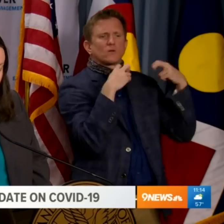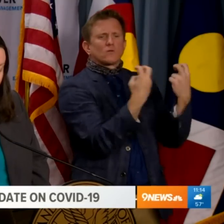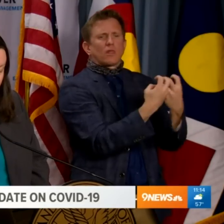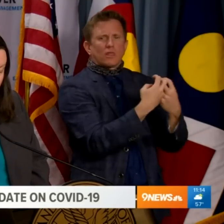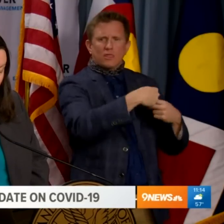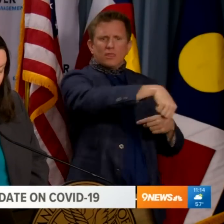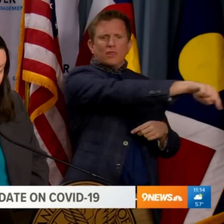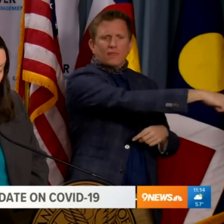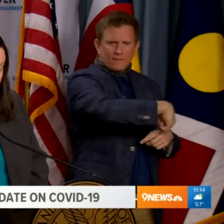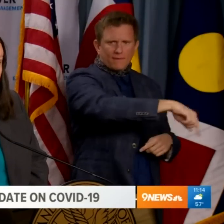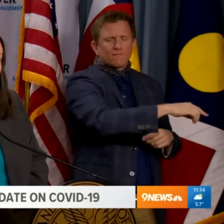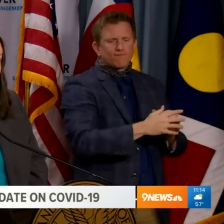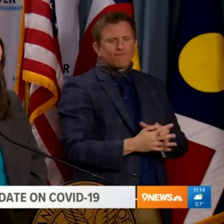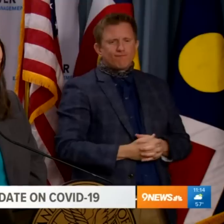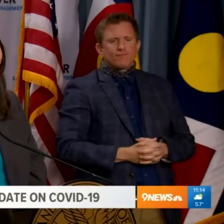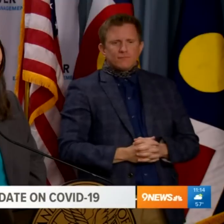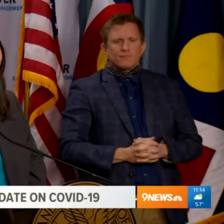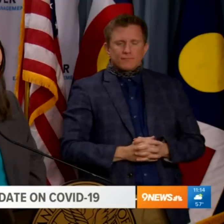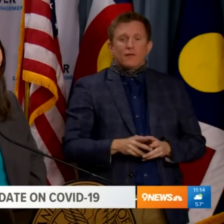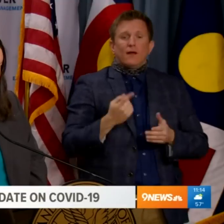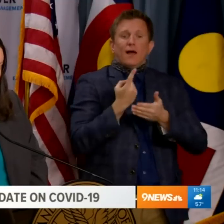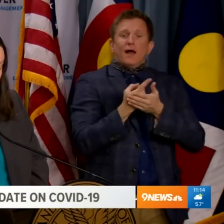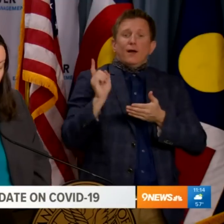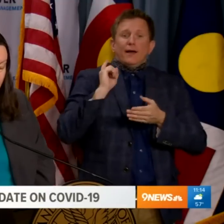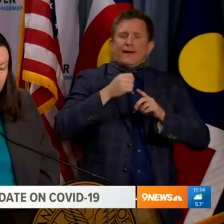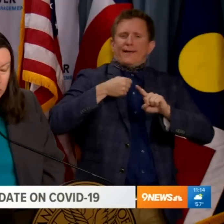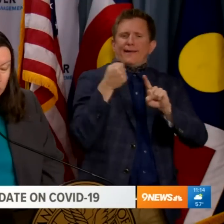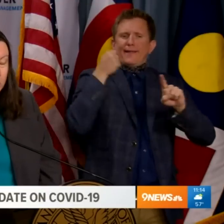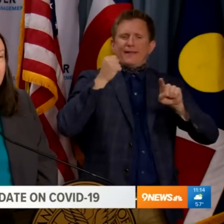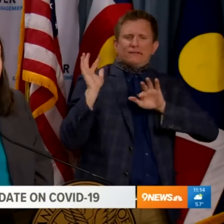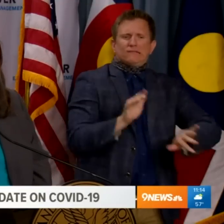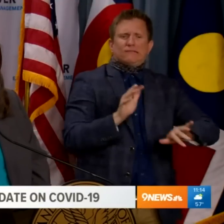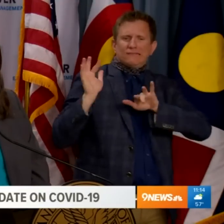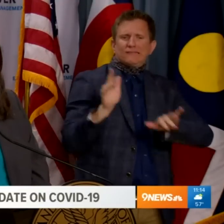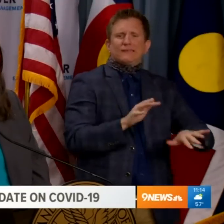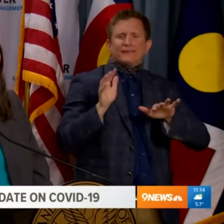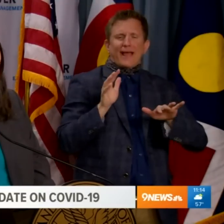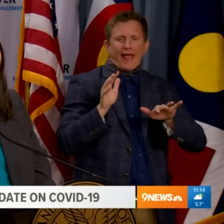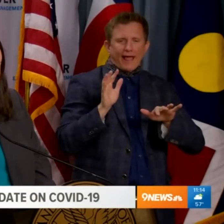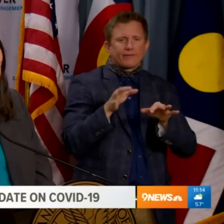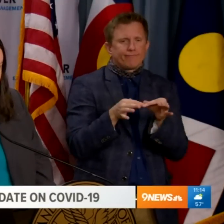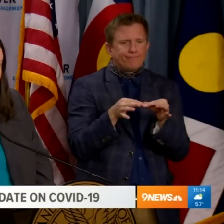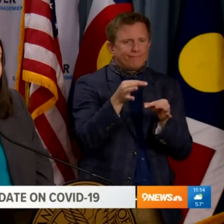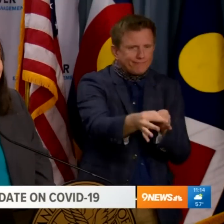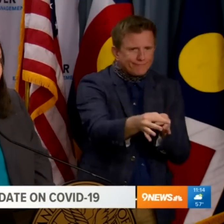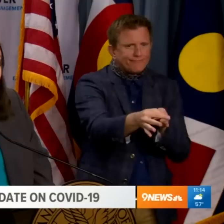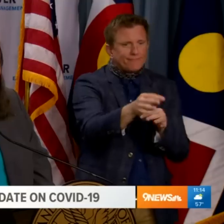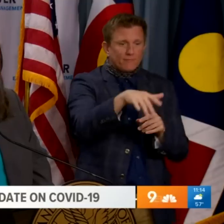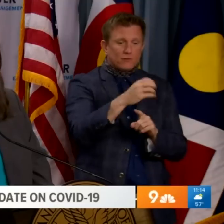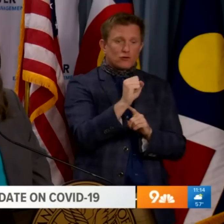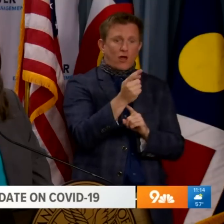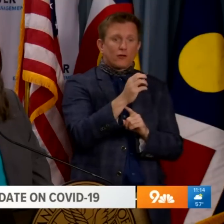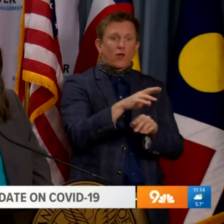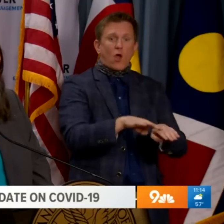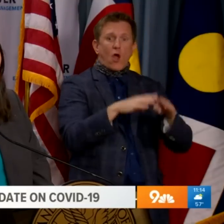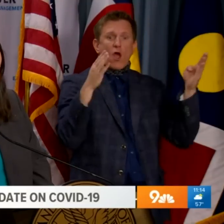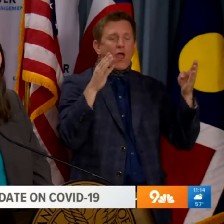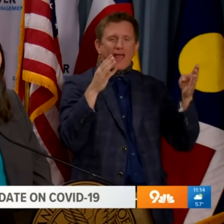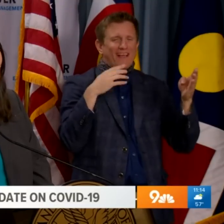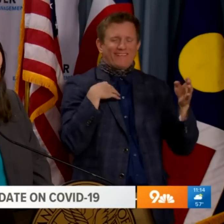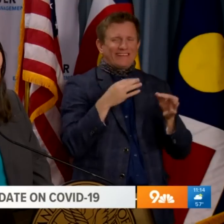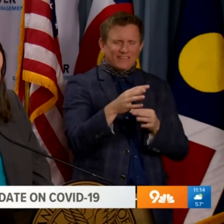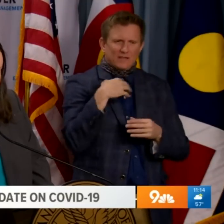community. We're fortunate to have a very strong network of shelters and service providers in place and want to appreciate the Homeless